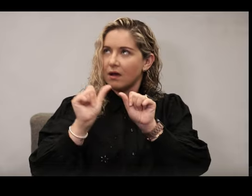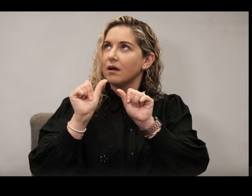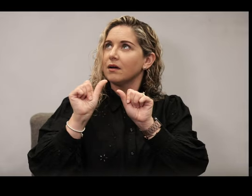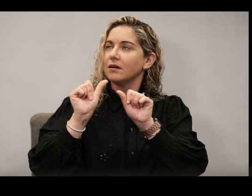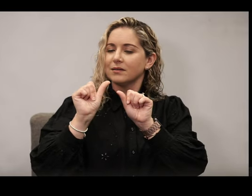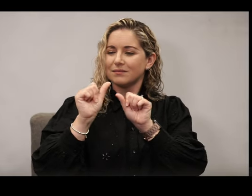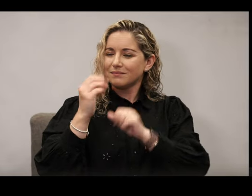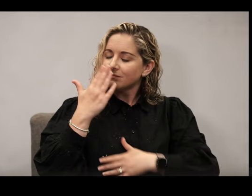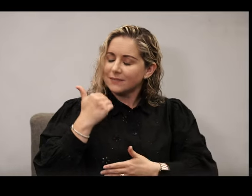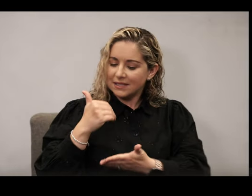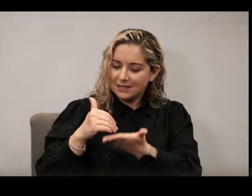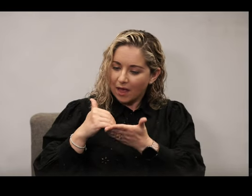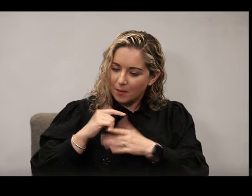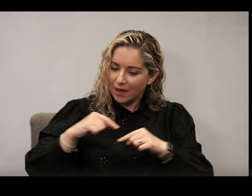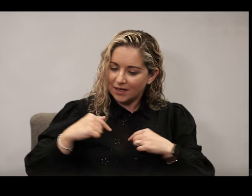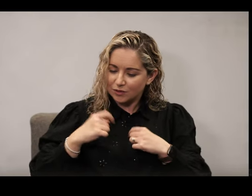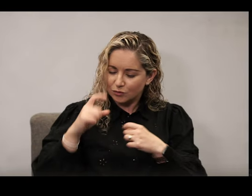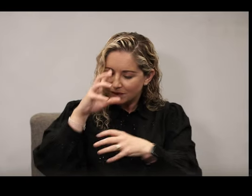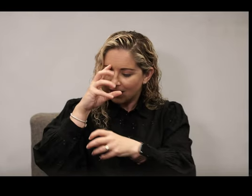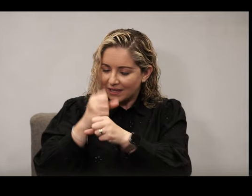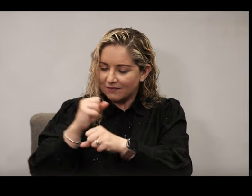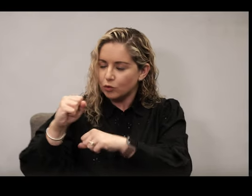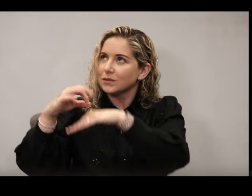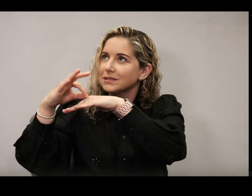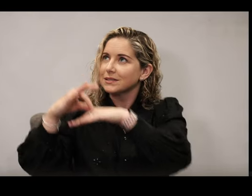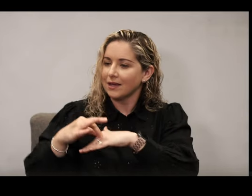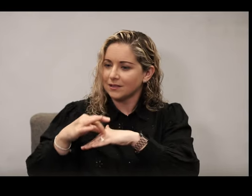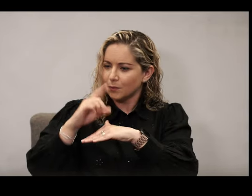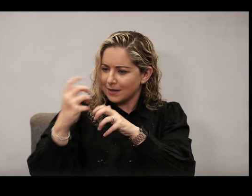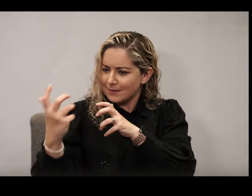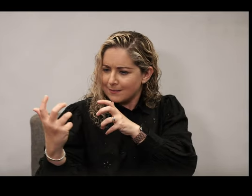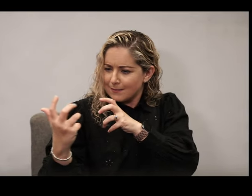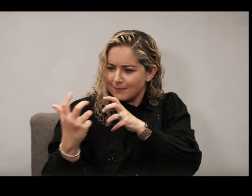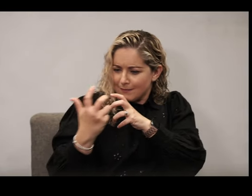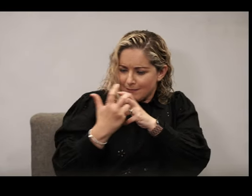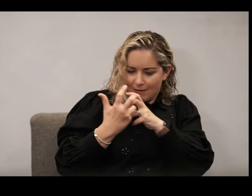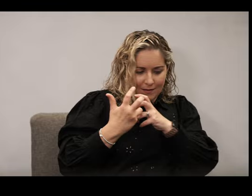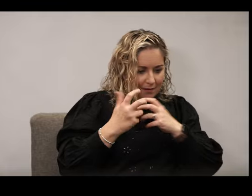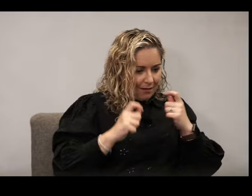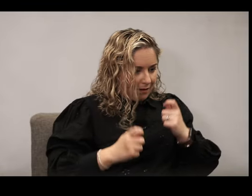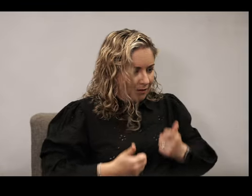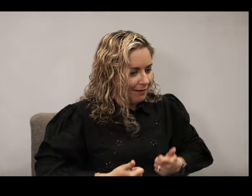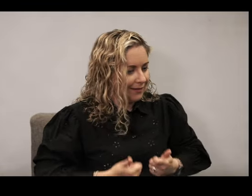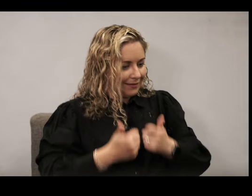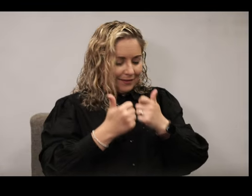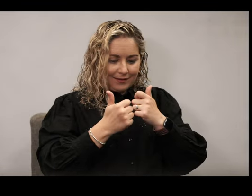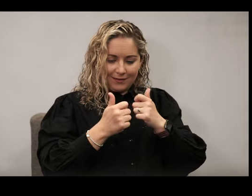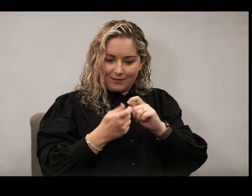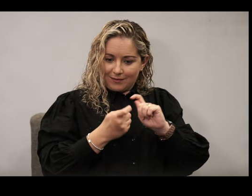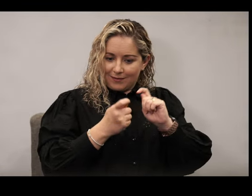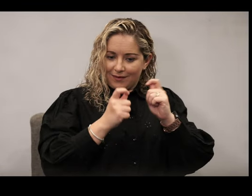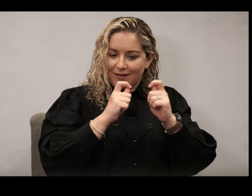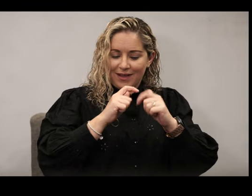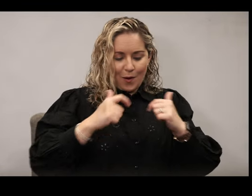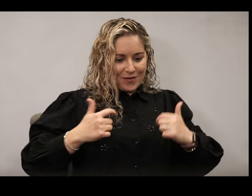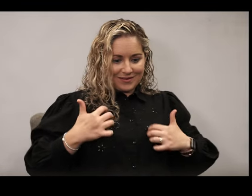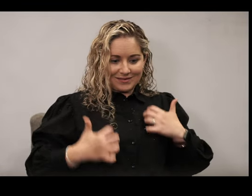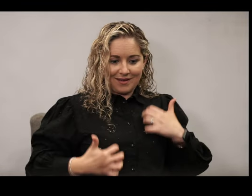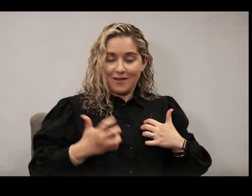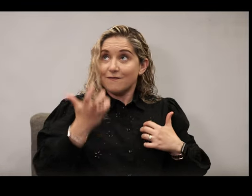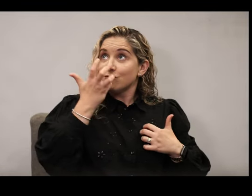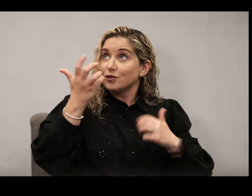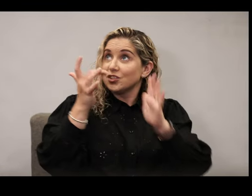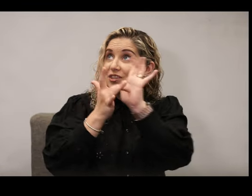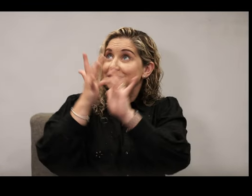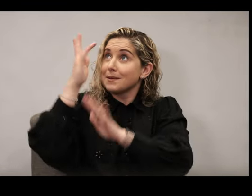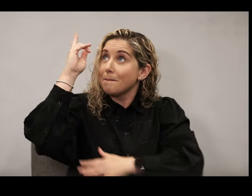of your image might be displayed more and more fully in us. And we look forward to the day, Lord, when your Son returns and when your image will be